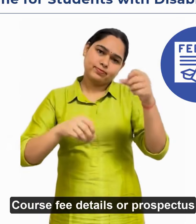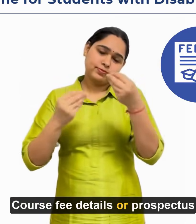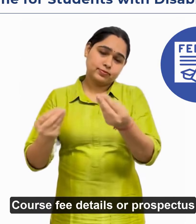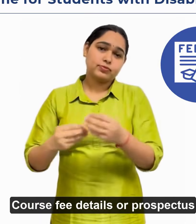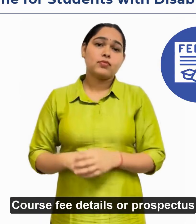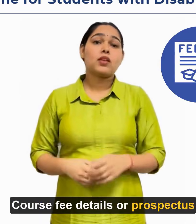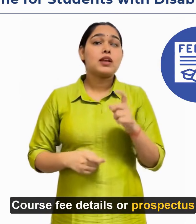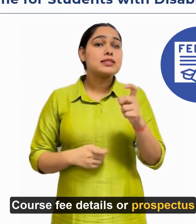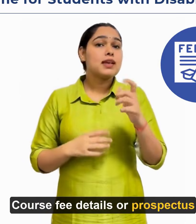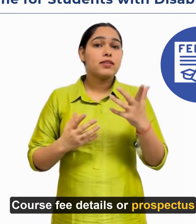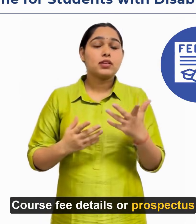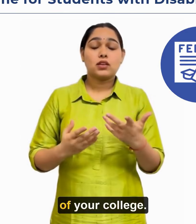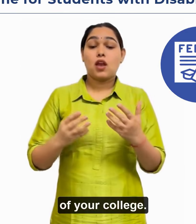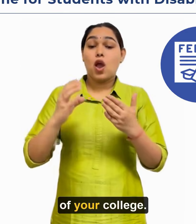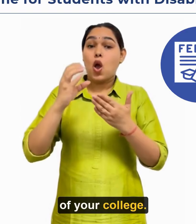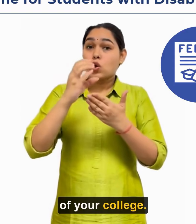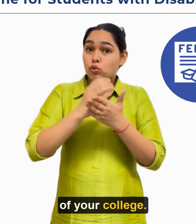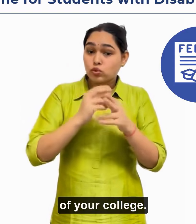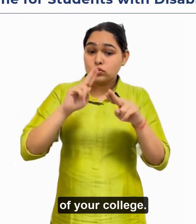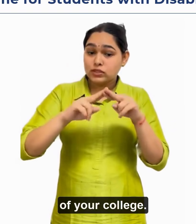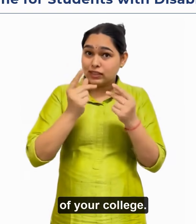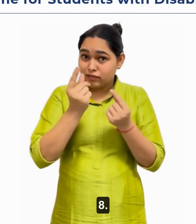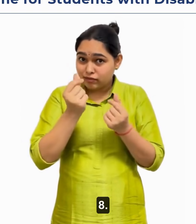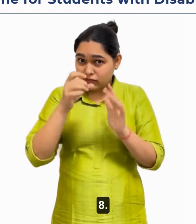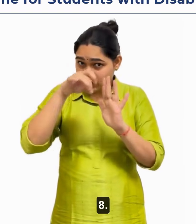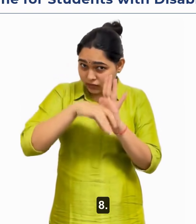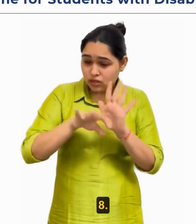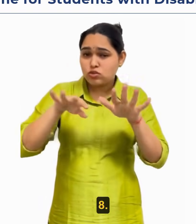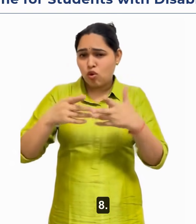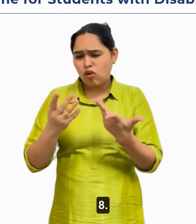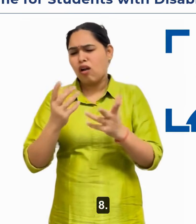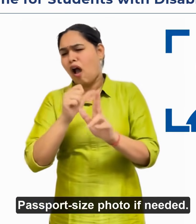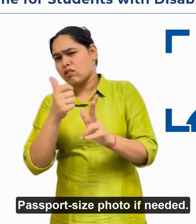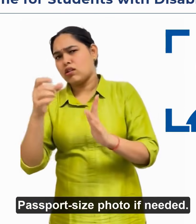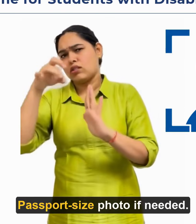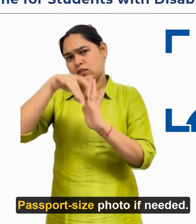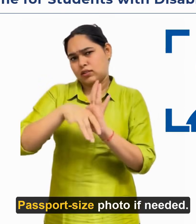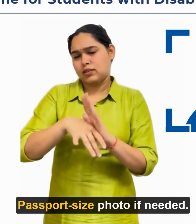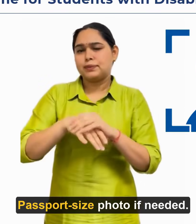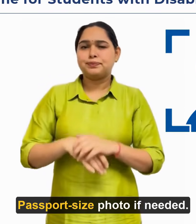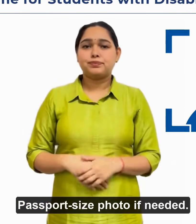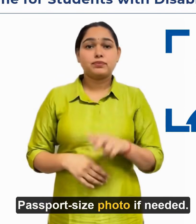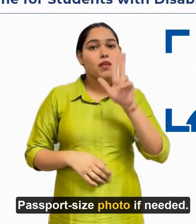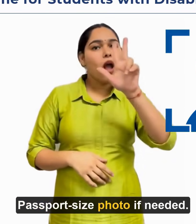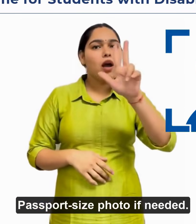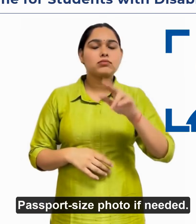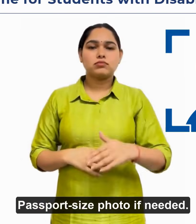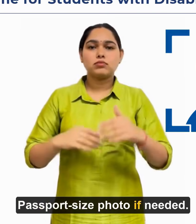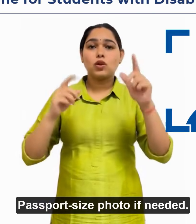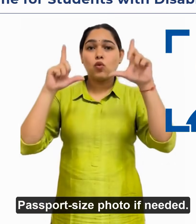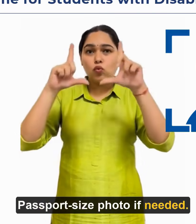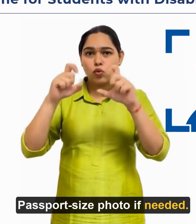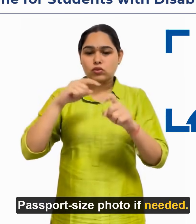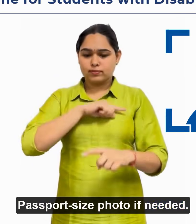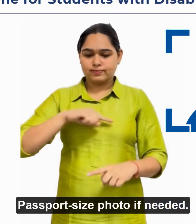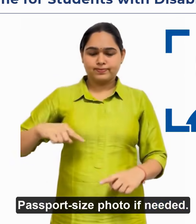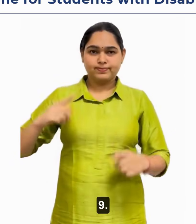or prospectus of your college. Number 8, passport size photo if needed.